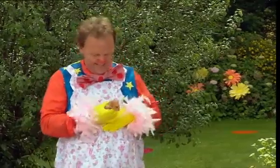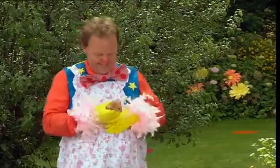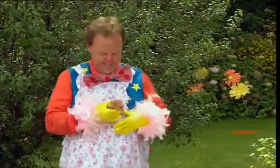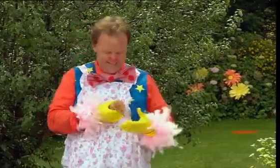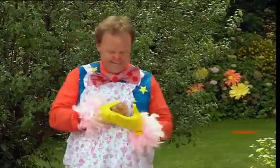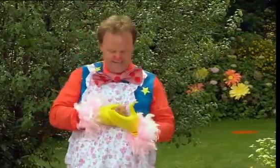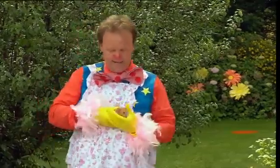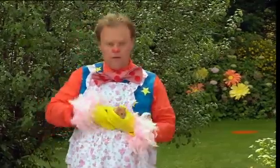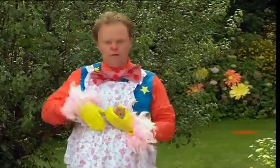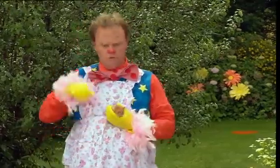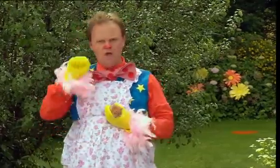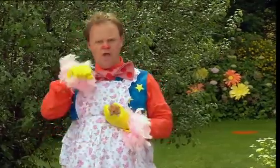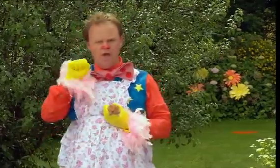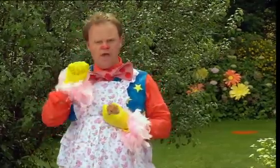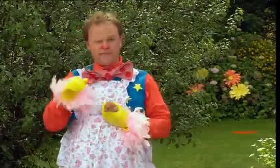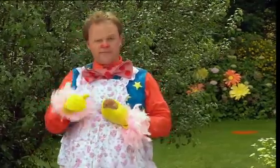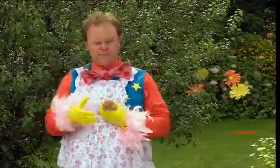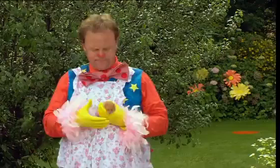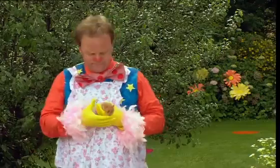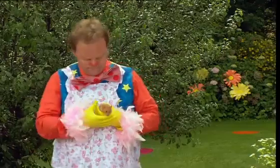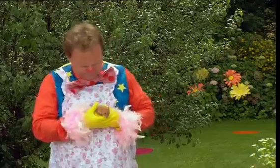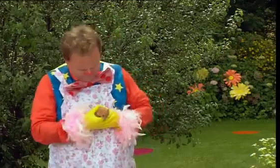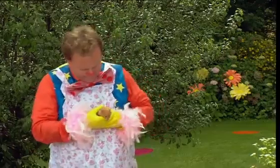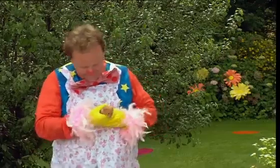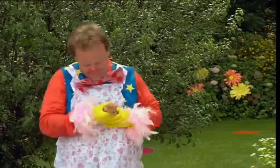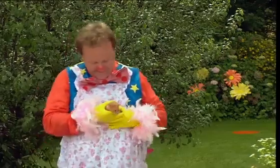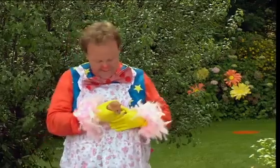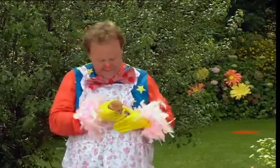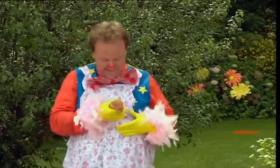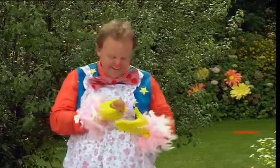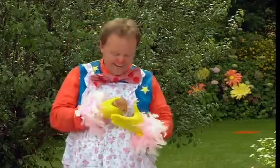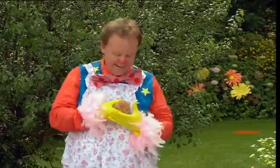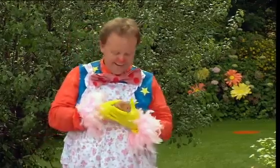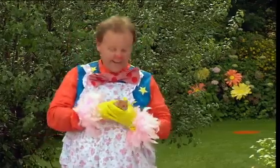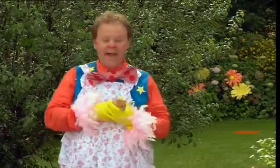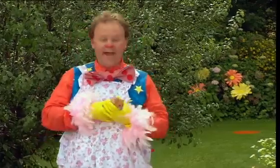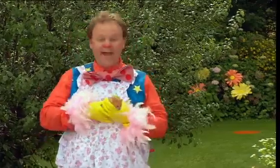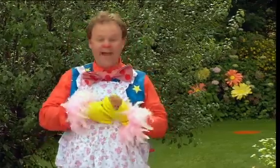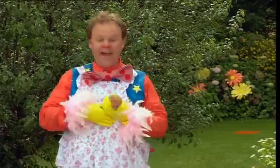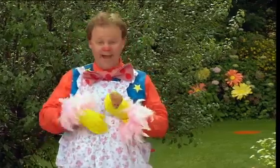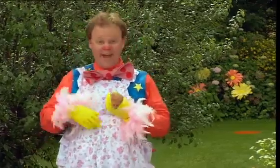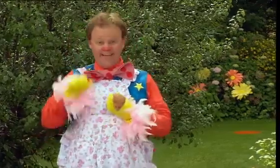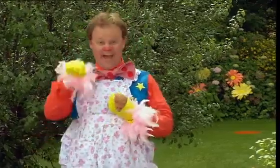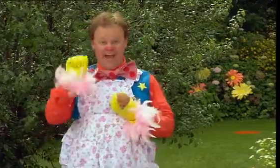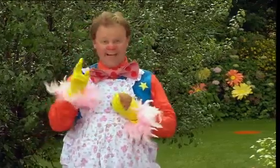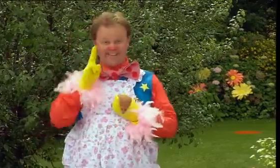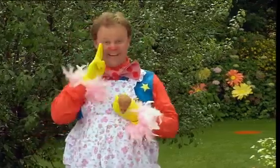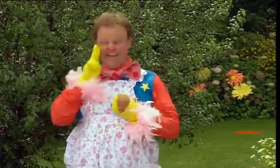job, Mr. Tumble? Yes. Does everyone else have an important job to do today? Yes,